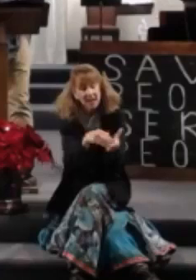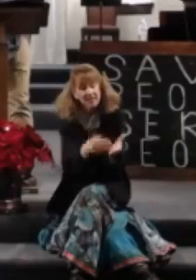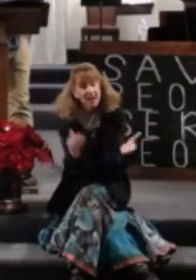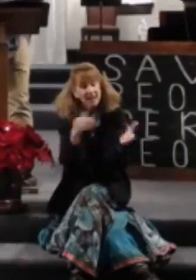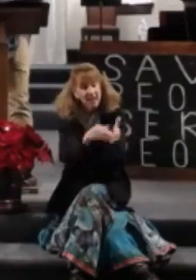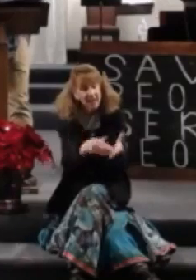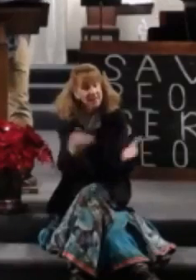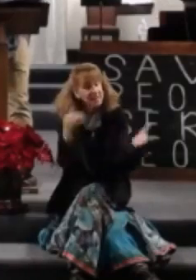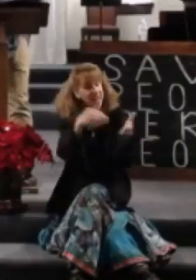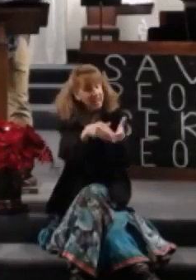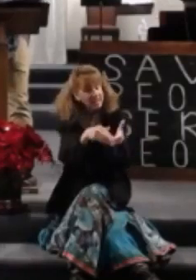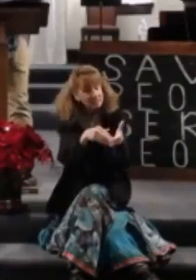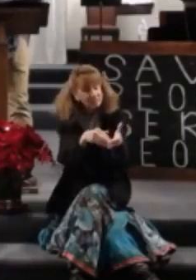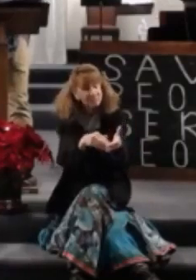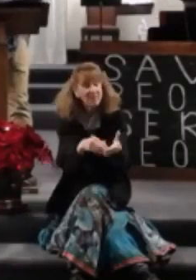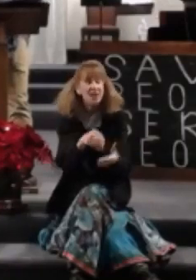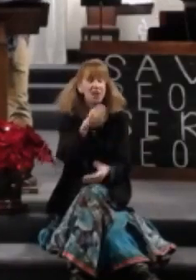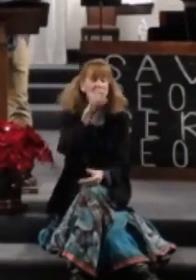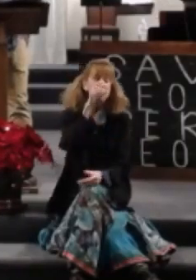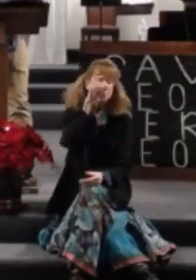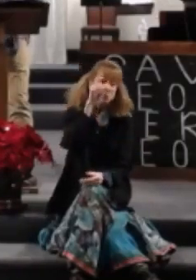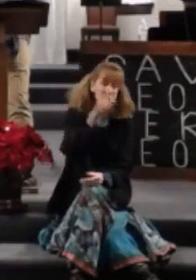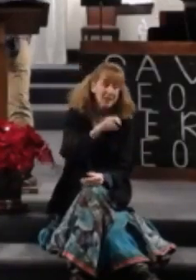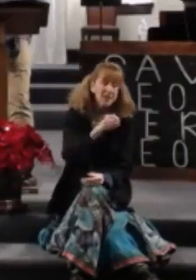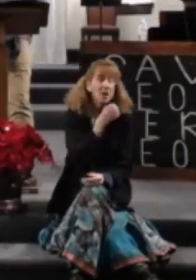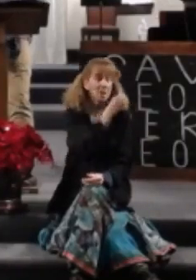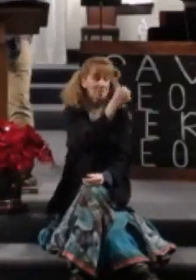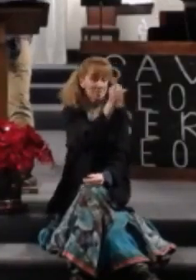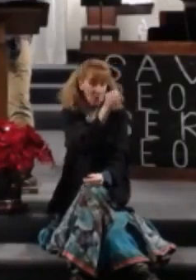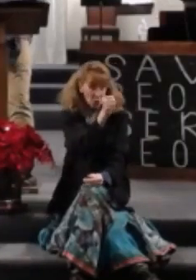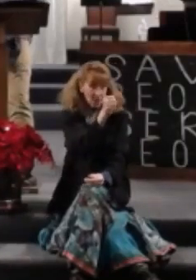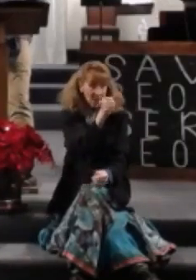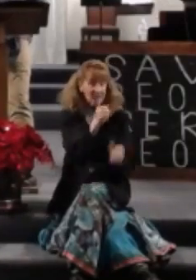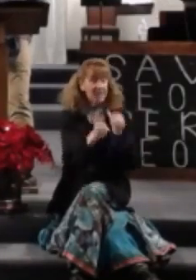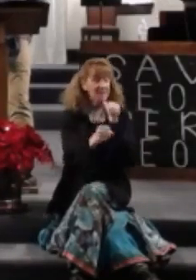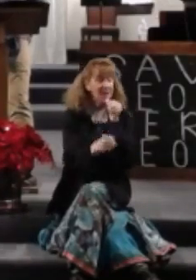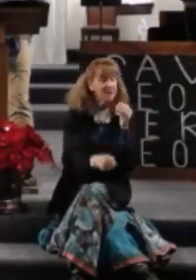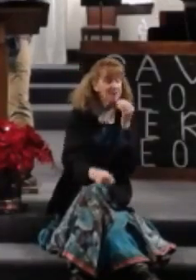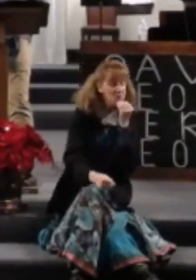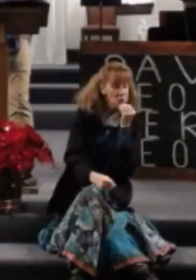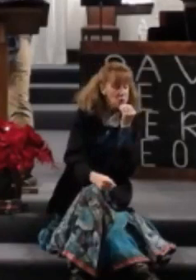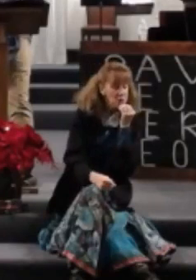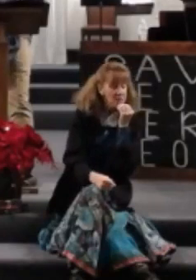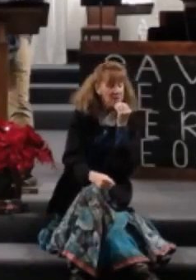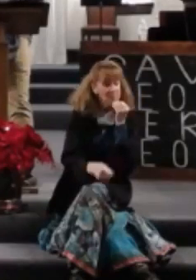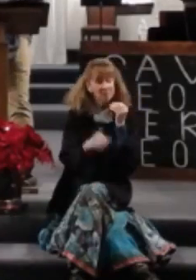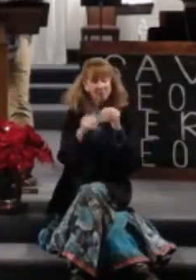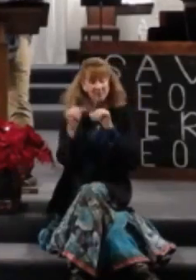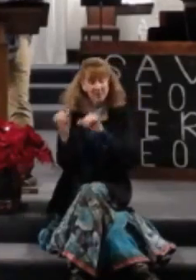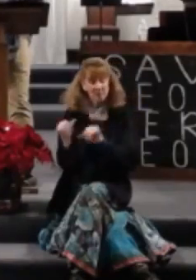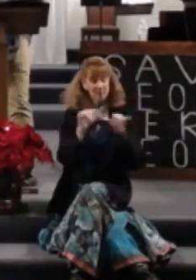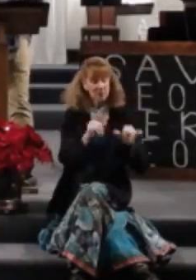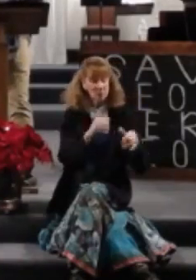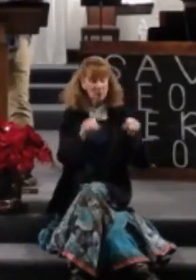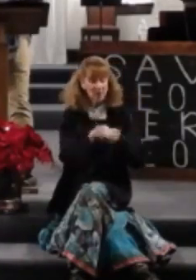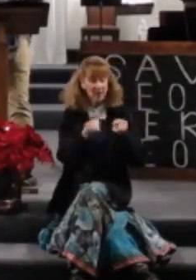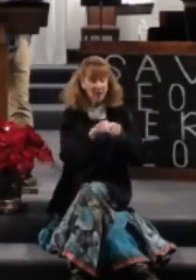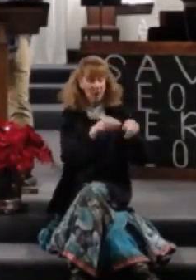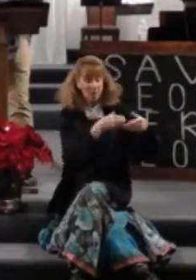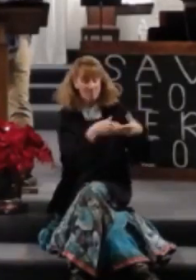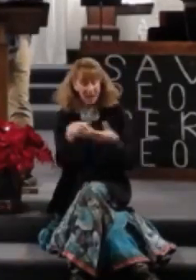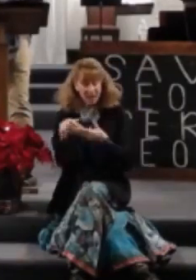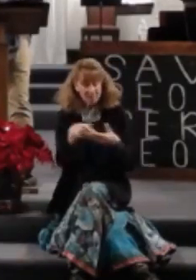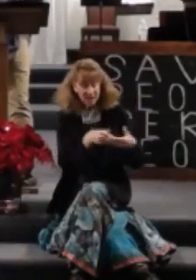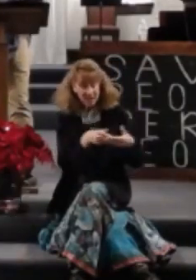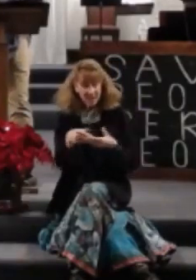need milk, not food. Anyone who lives on milk, being still an infant," that's a baby, "is